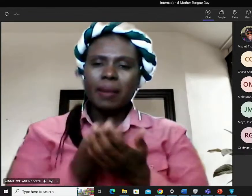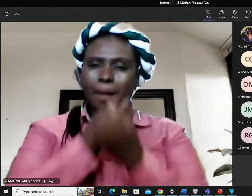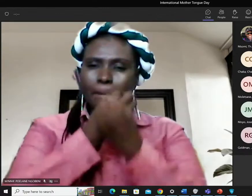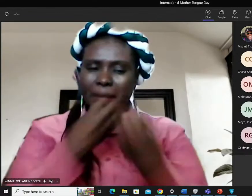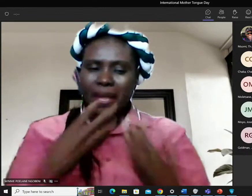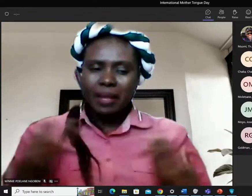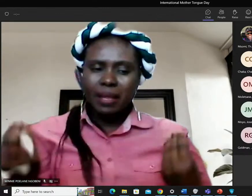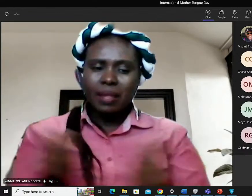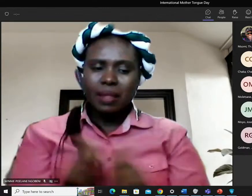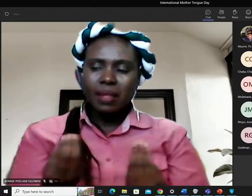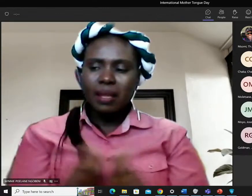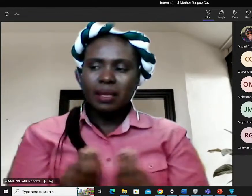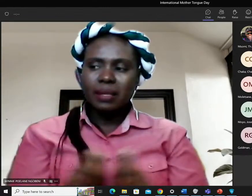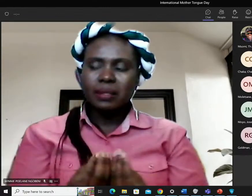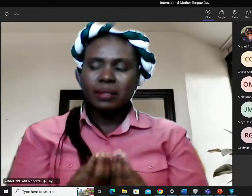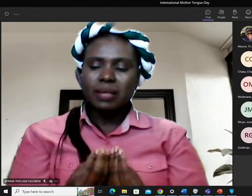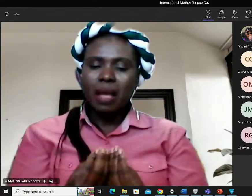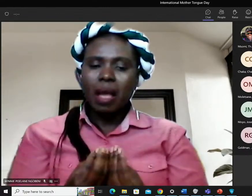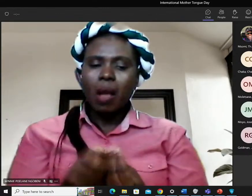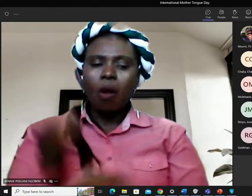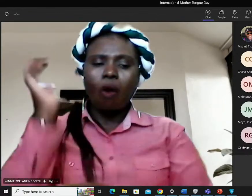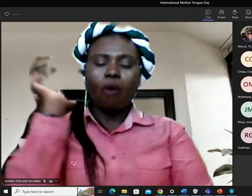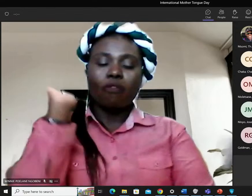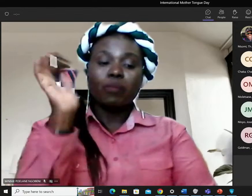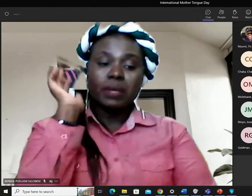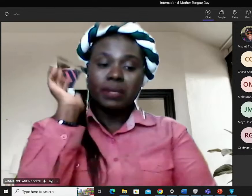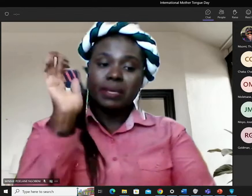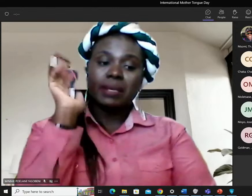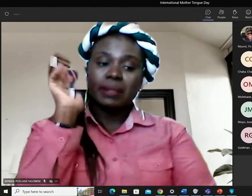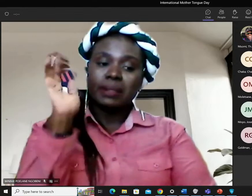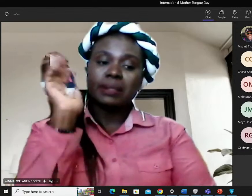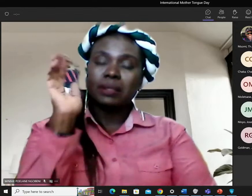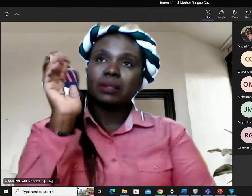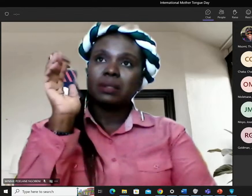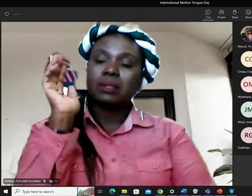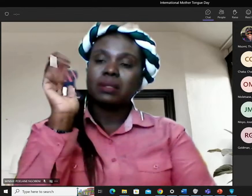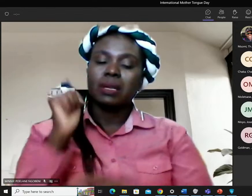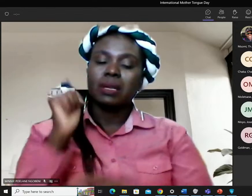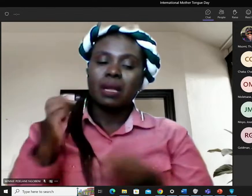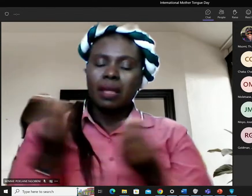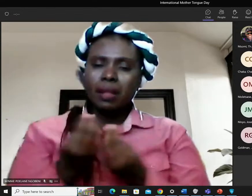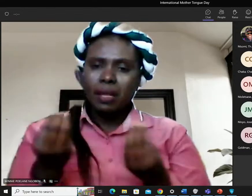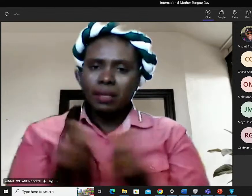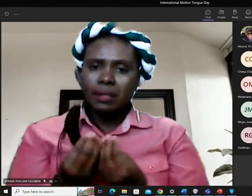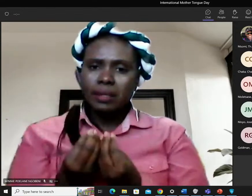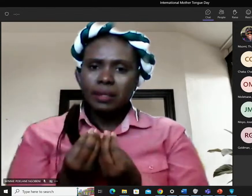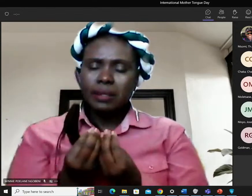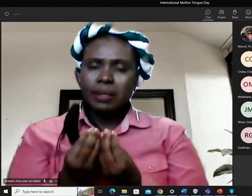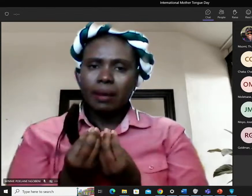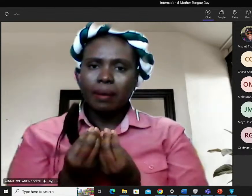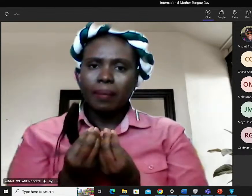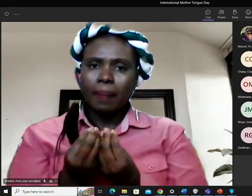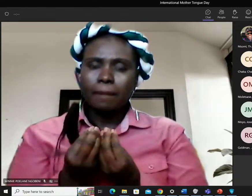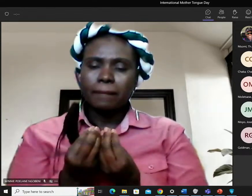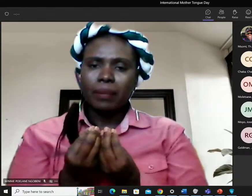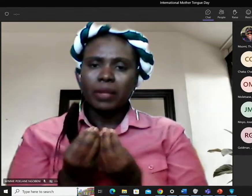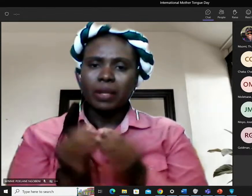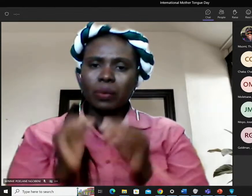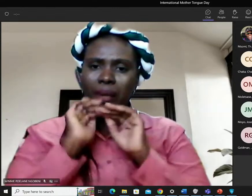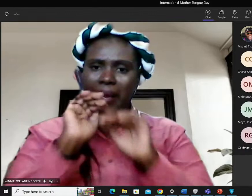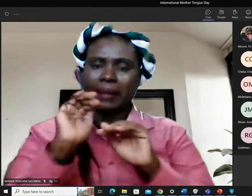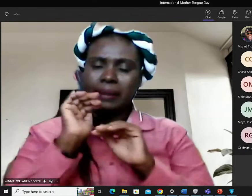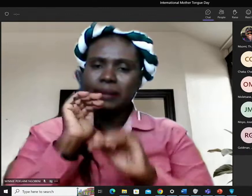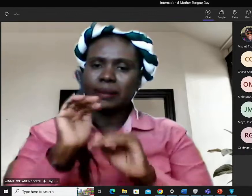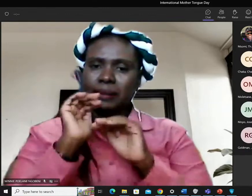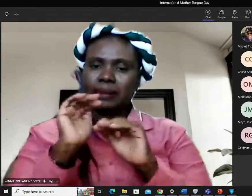the concepts that you are actually teaching, and then to actually go, a step further to say,